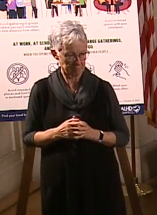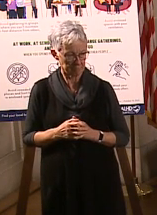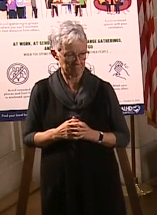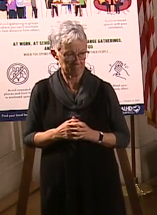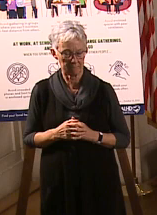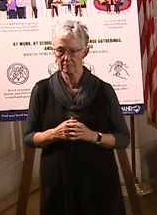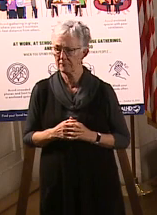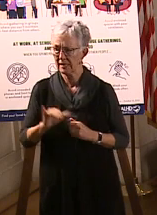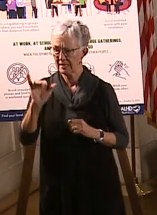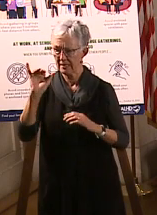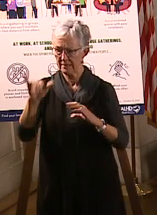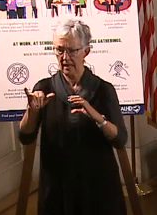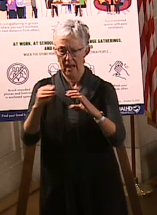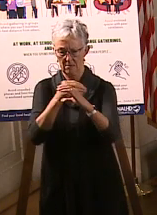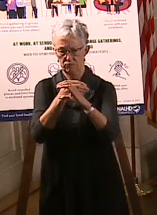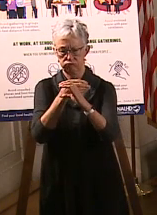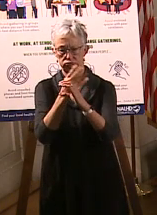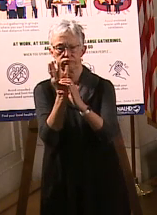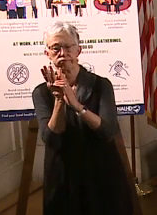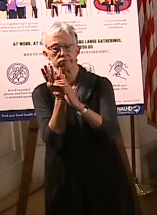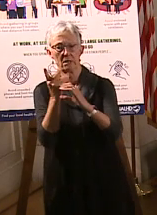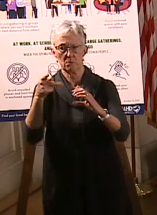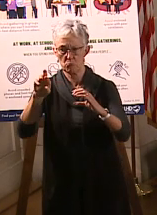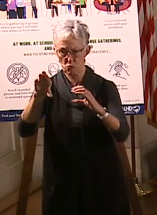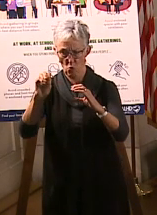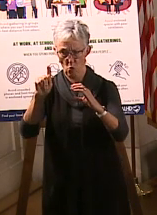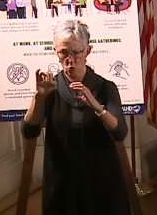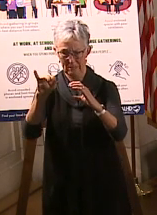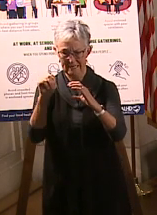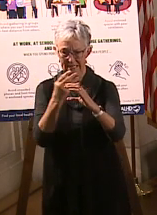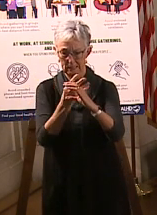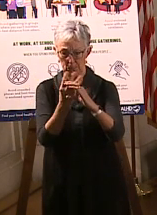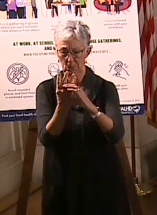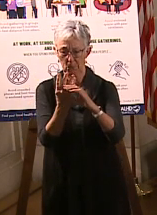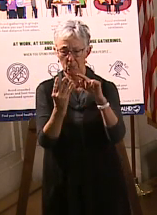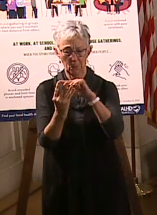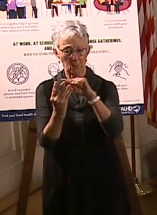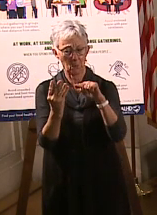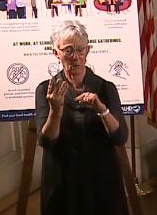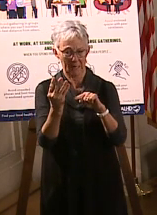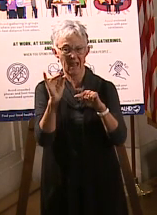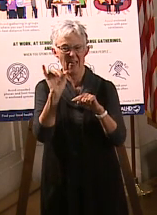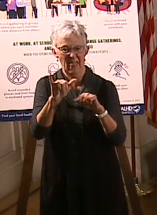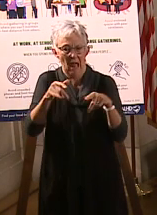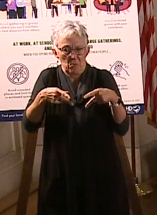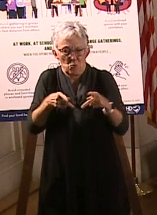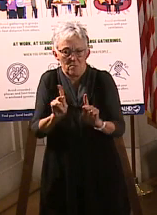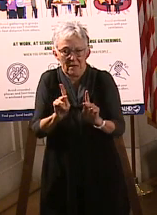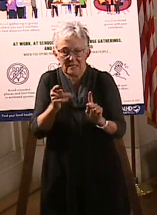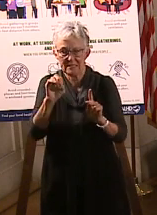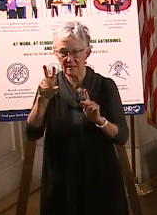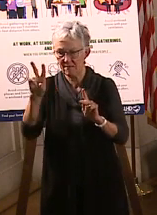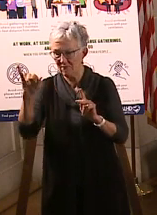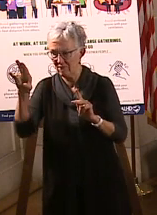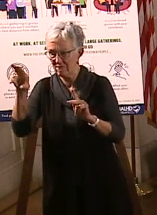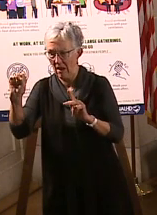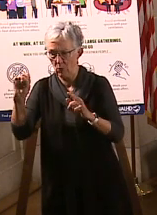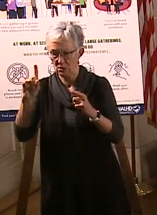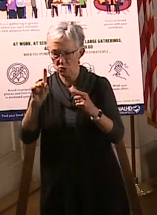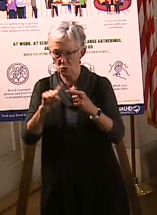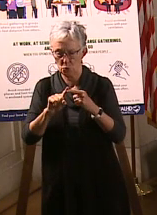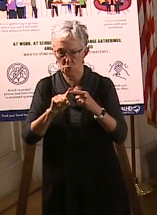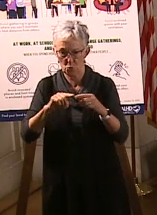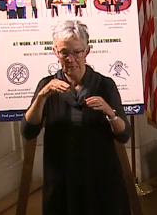The spike proteins on the virus are what allows the virus to attach to the human